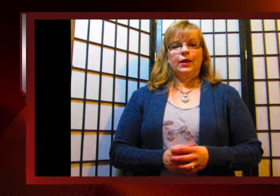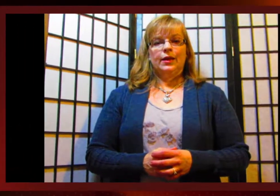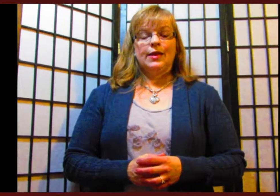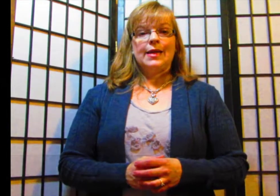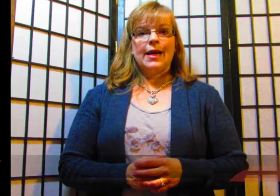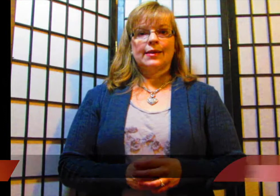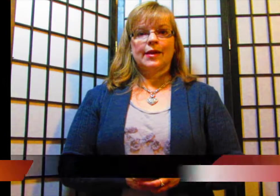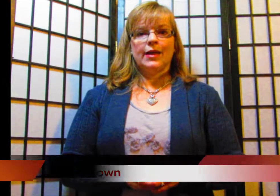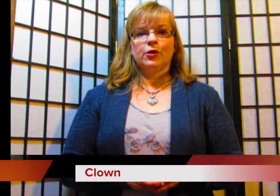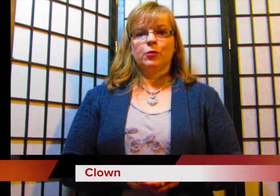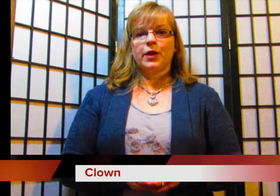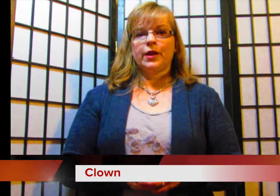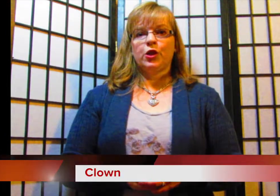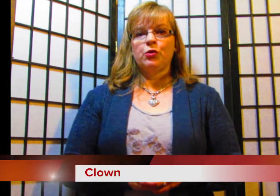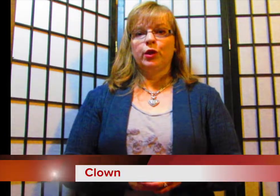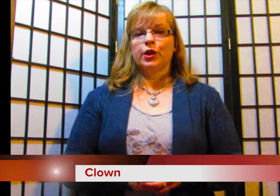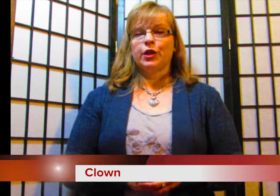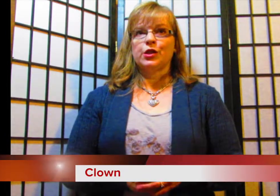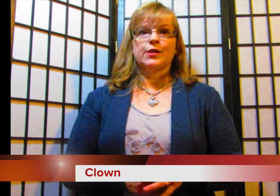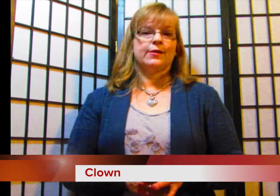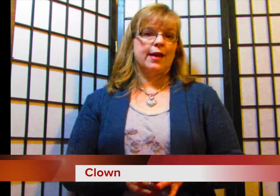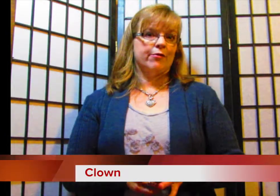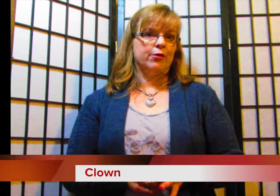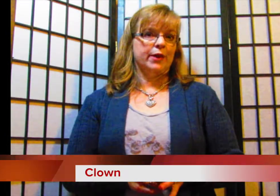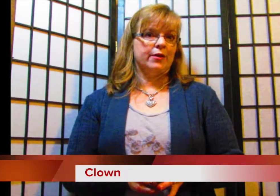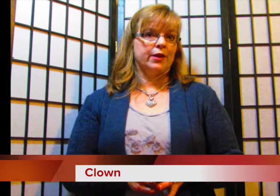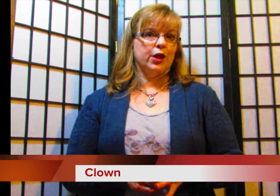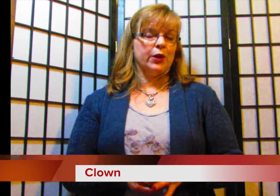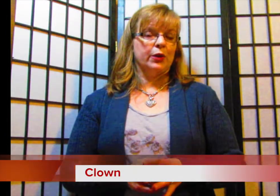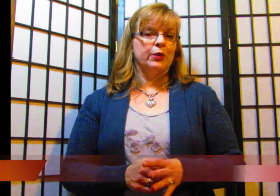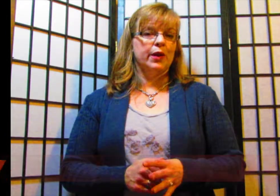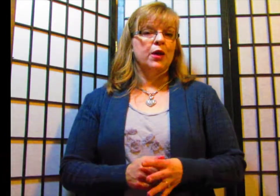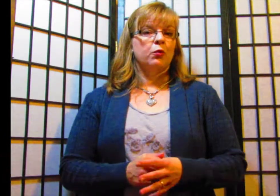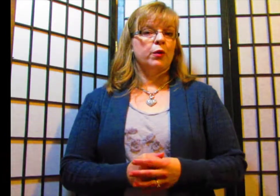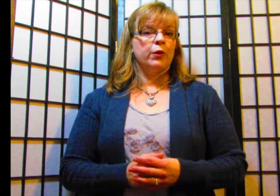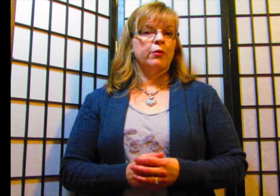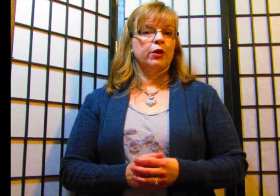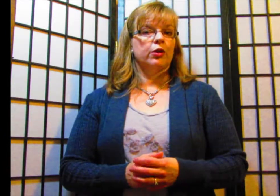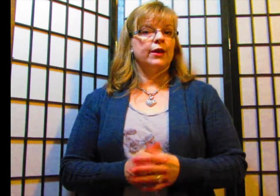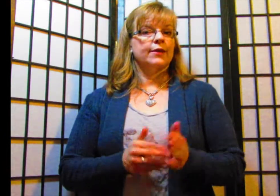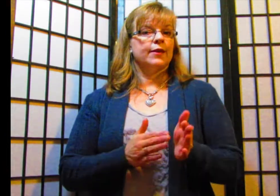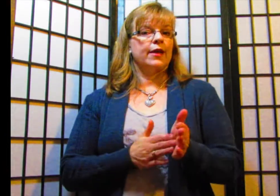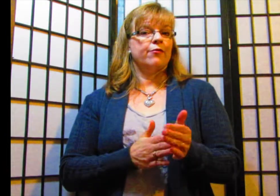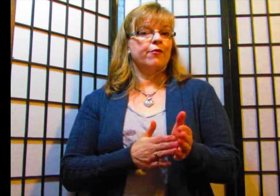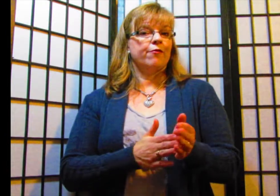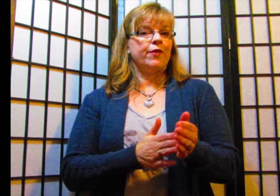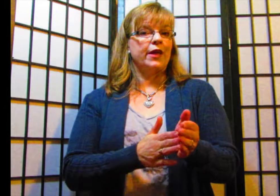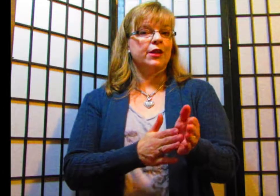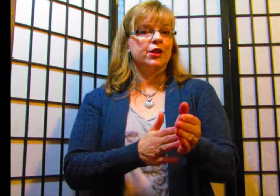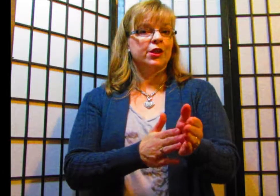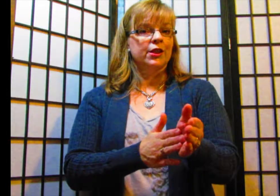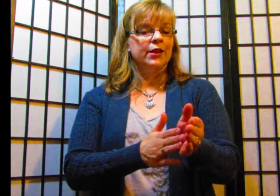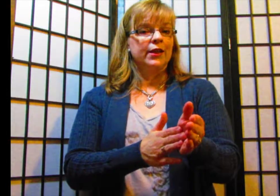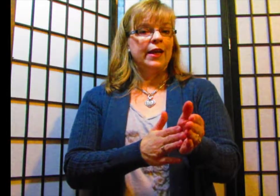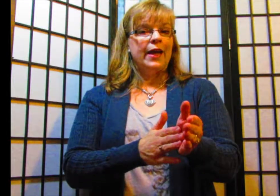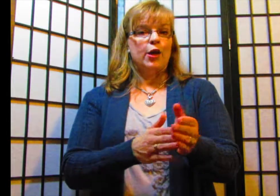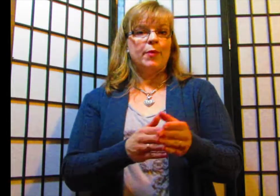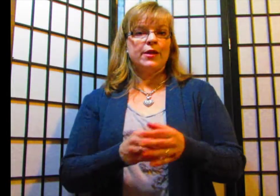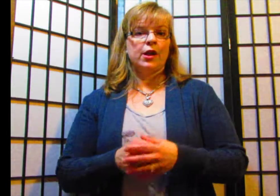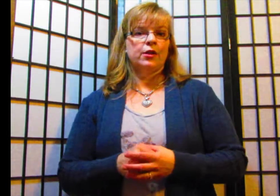The next sign is one that you learned several weeks ago when we were learning the sign for fish, and my daughter